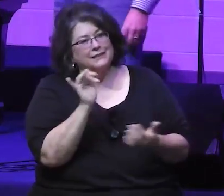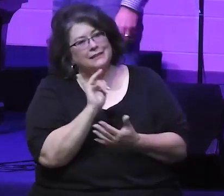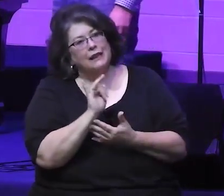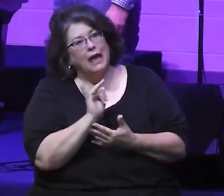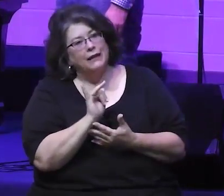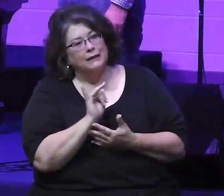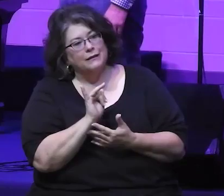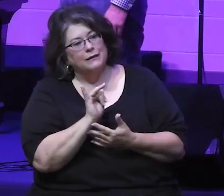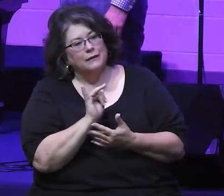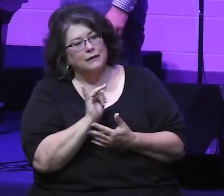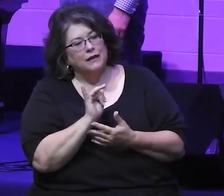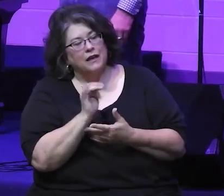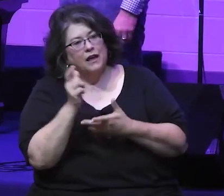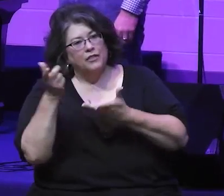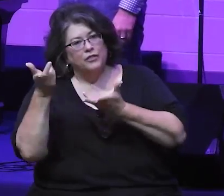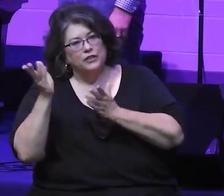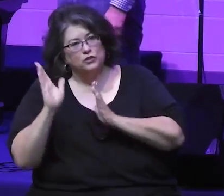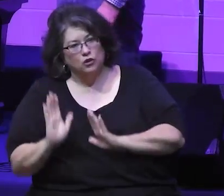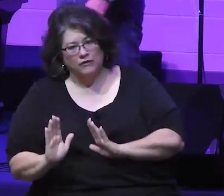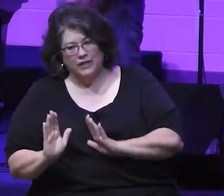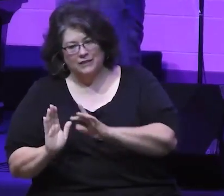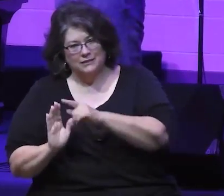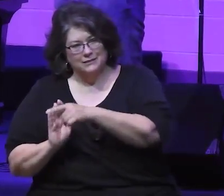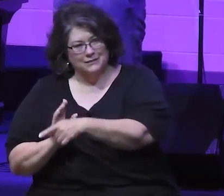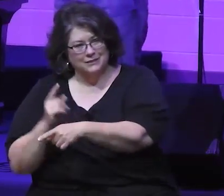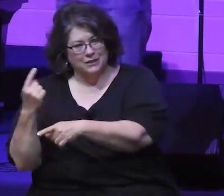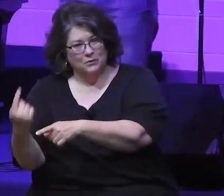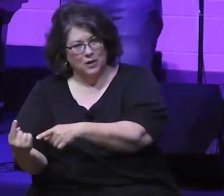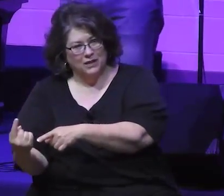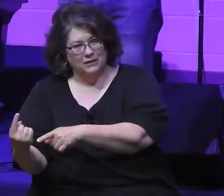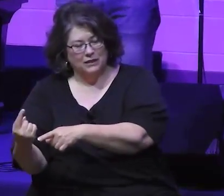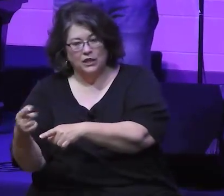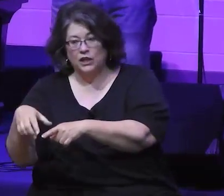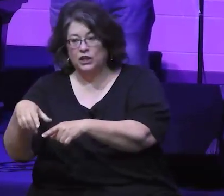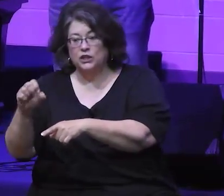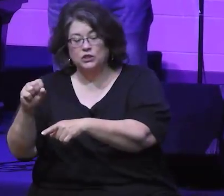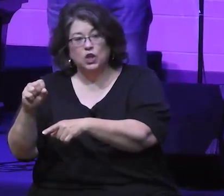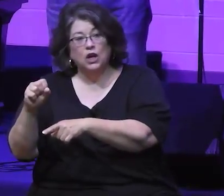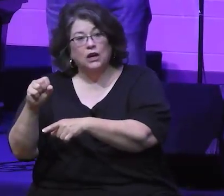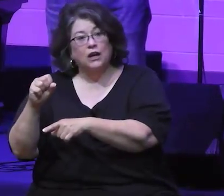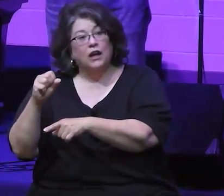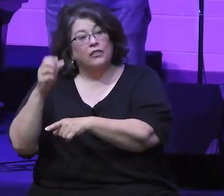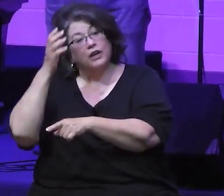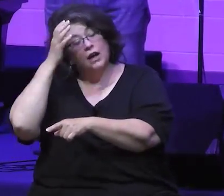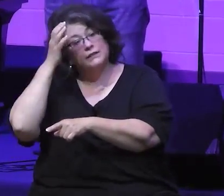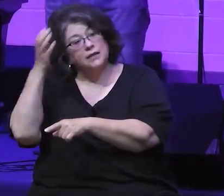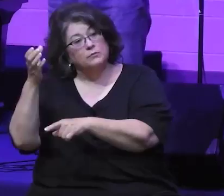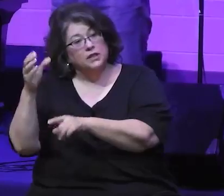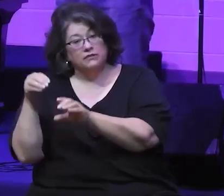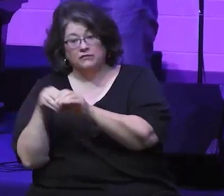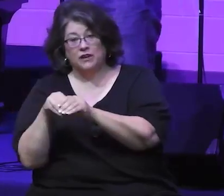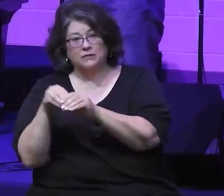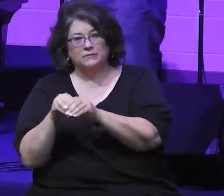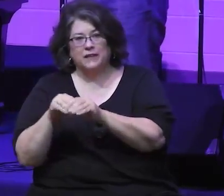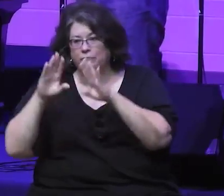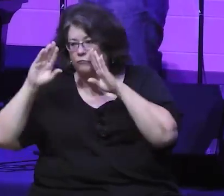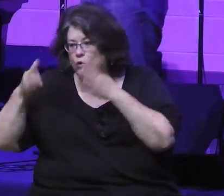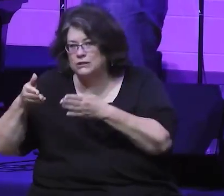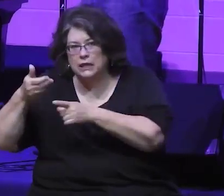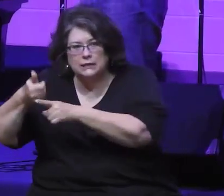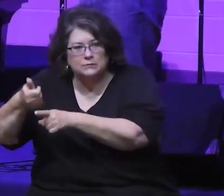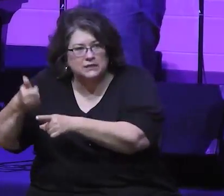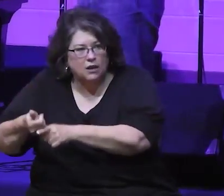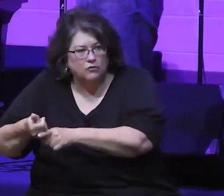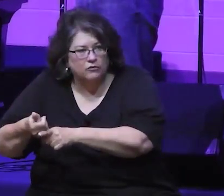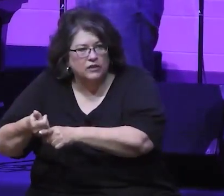talent was, which is took the concept of investment and started primarily with focus upon self, instead